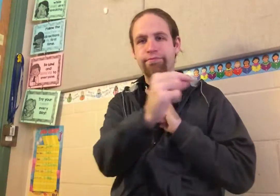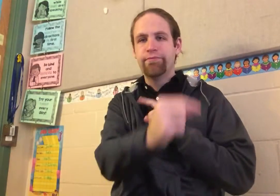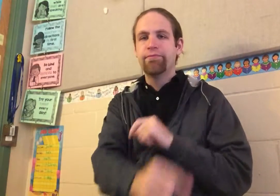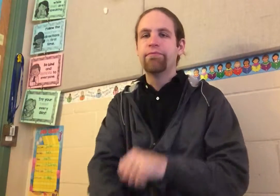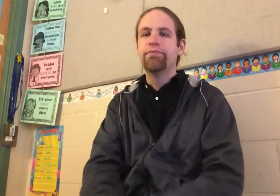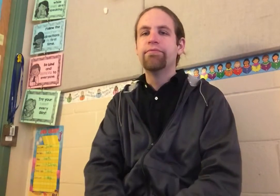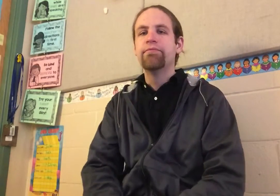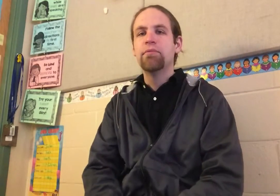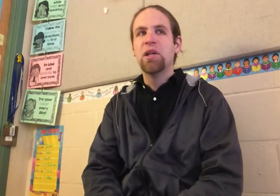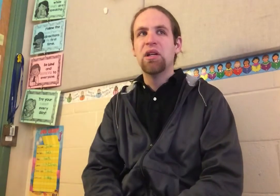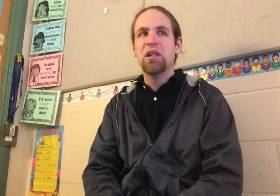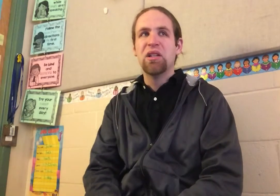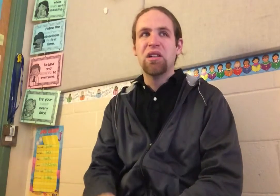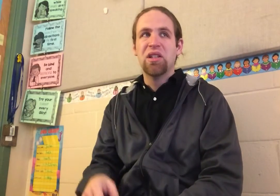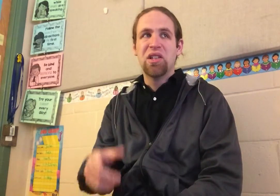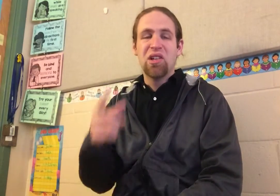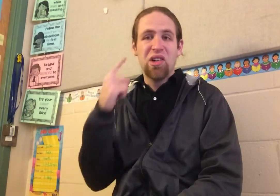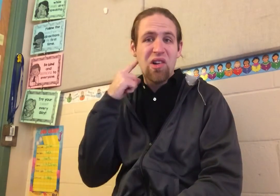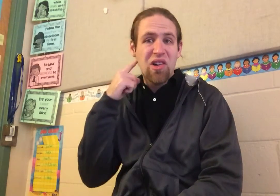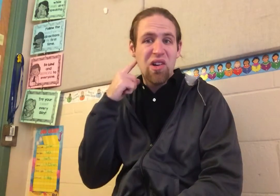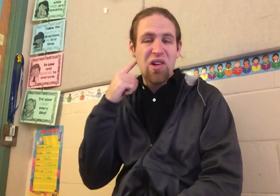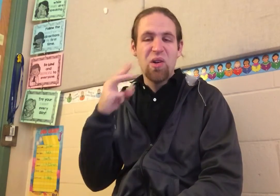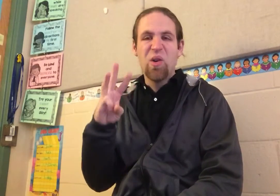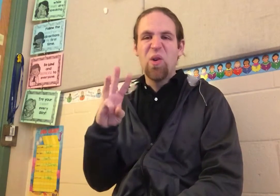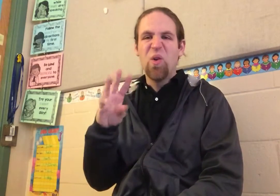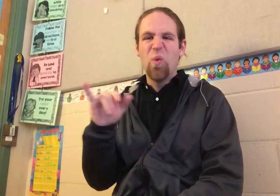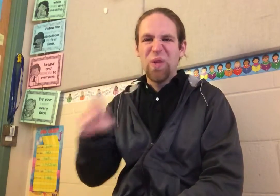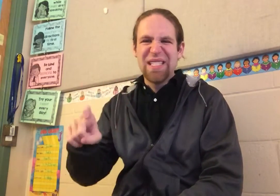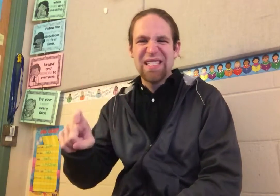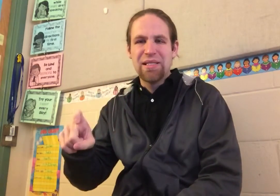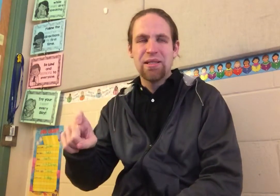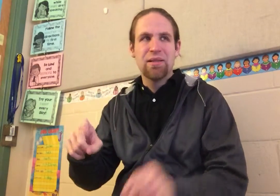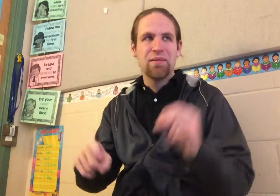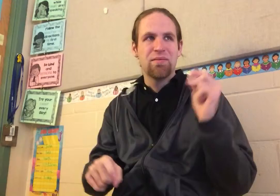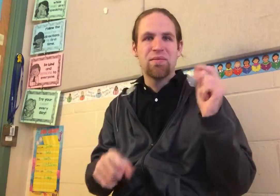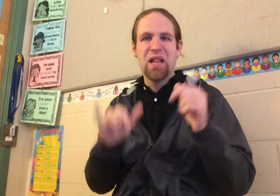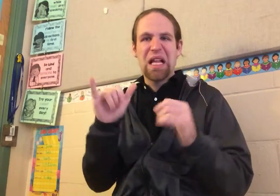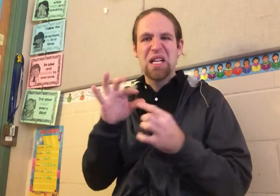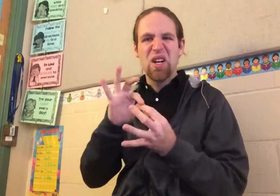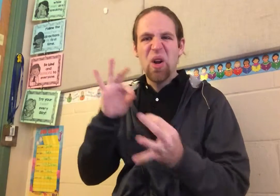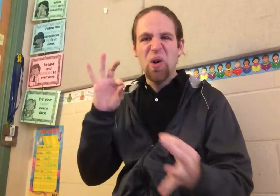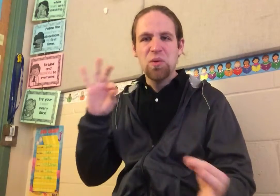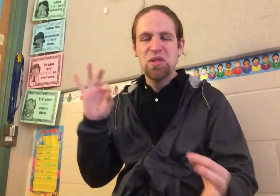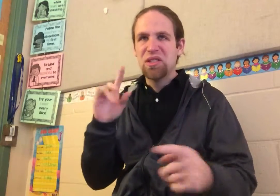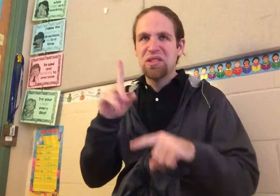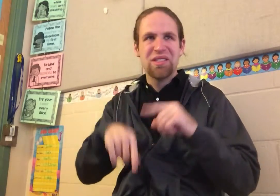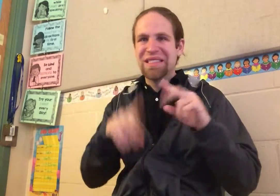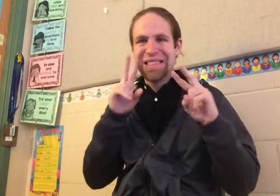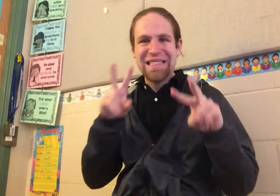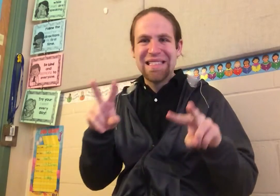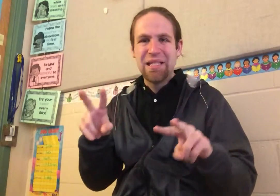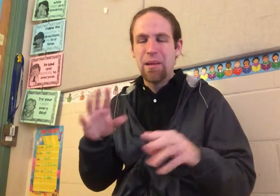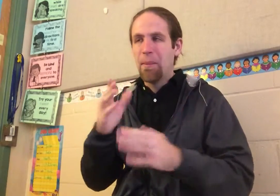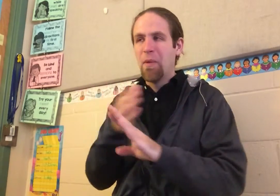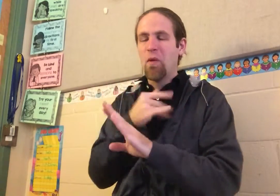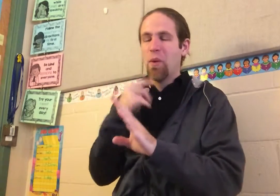We heard only a whiz and a hail. The swift phantom of the desert was gone before we could get our heads out of the windows.